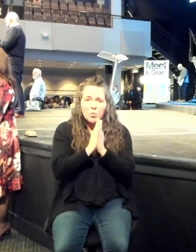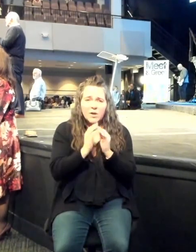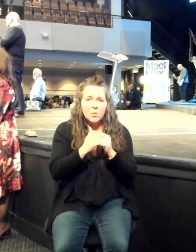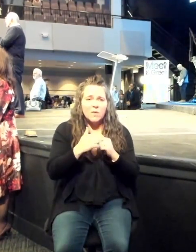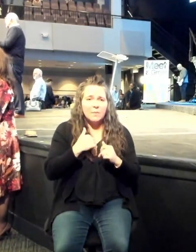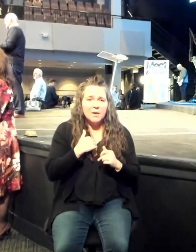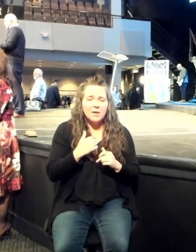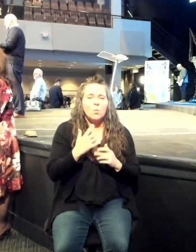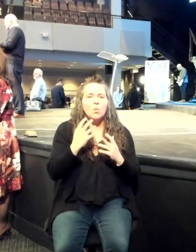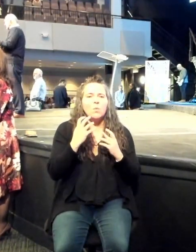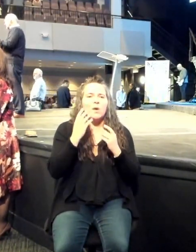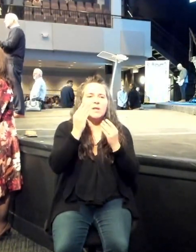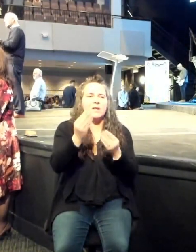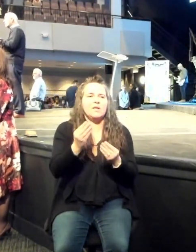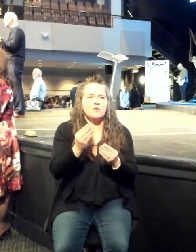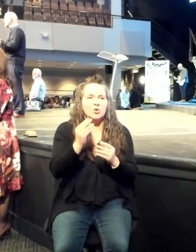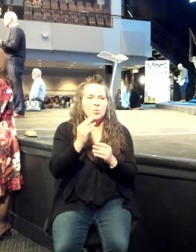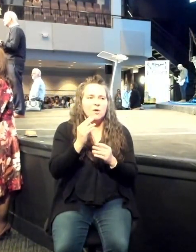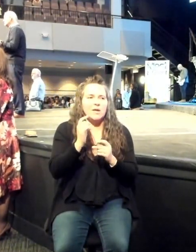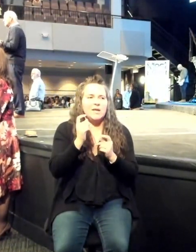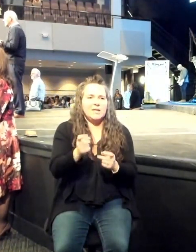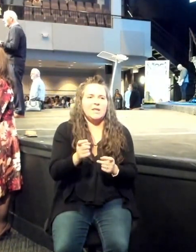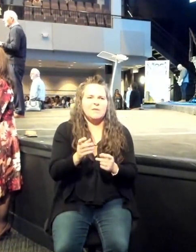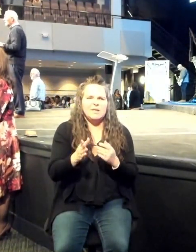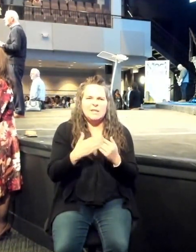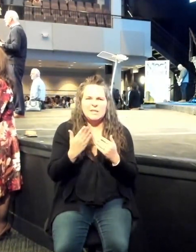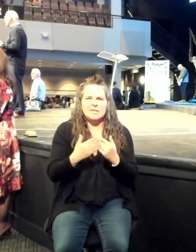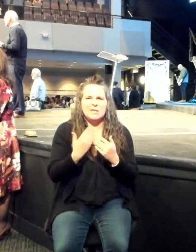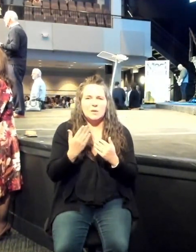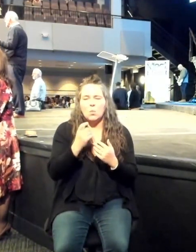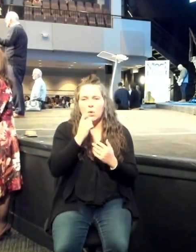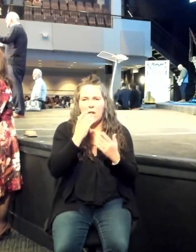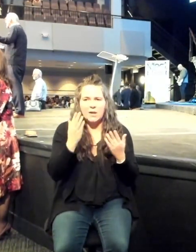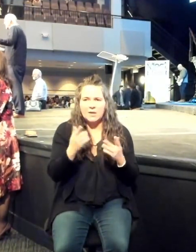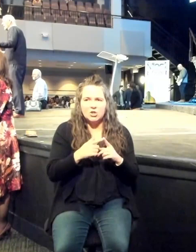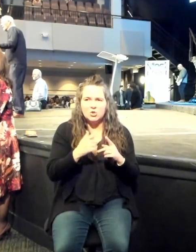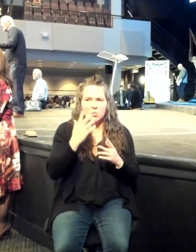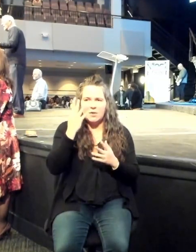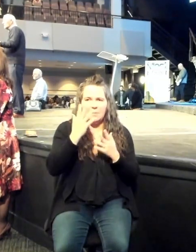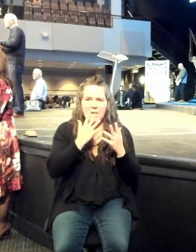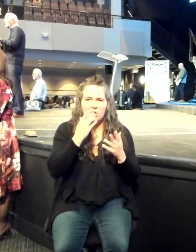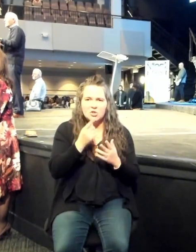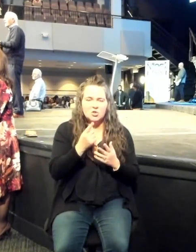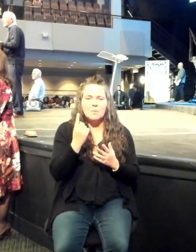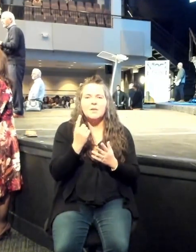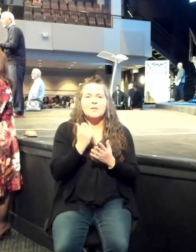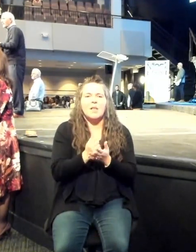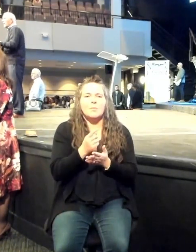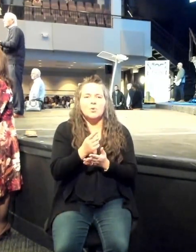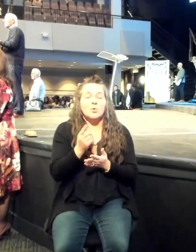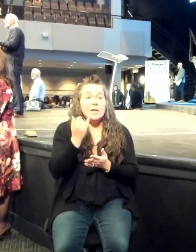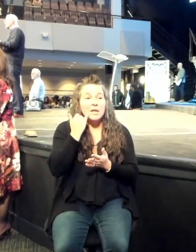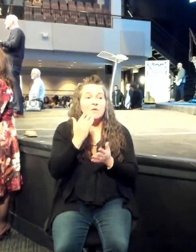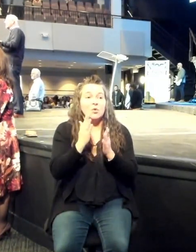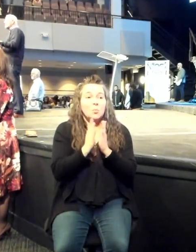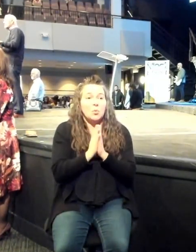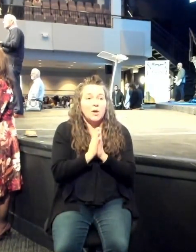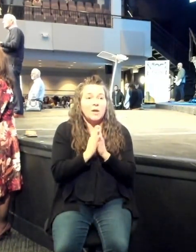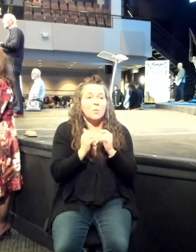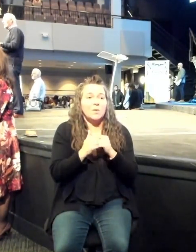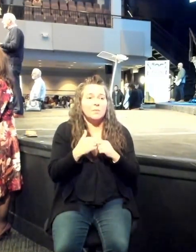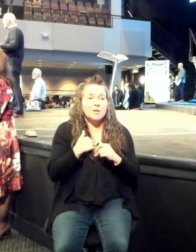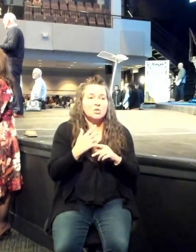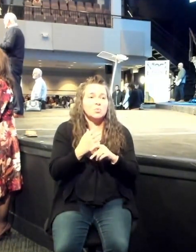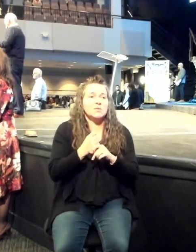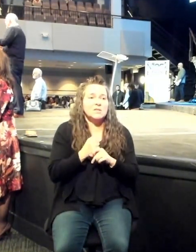we want to give you a gift. And it's really easy to get. We're not here to embarrass you. We're just here to help you. And so if you prayed a prayer today with me to receive Jesus